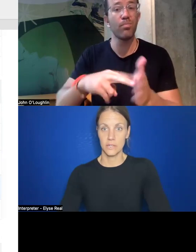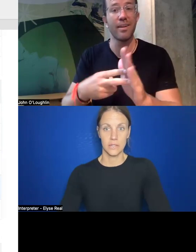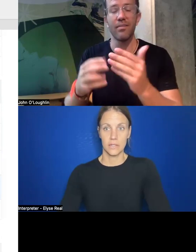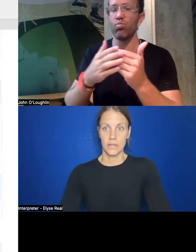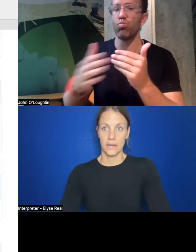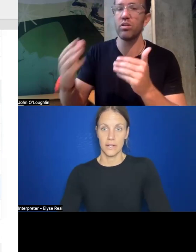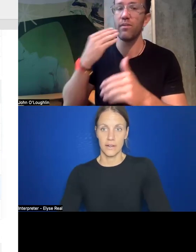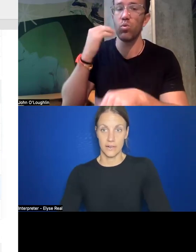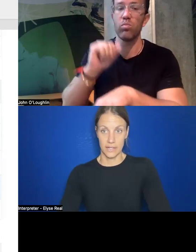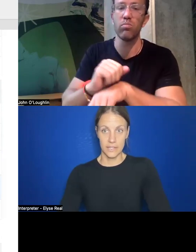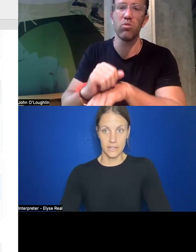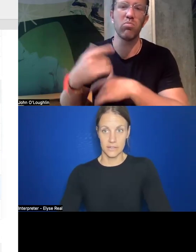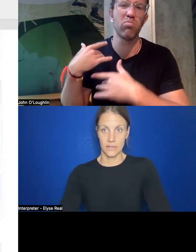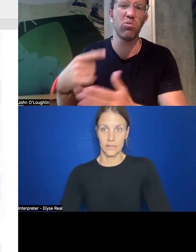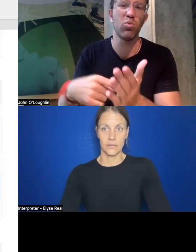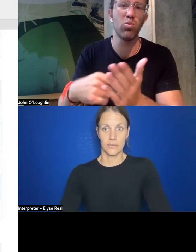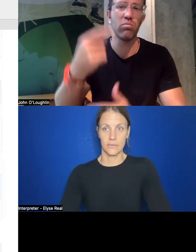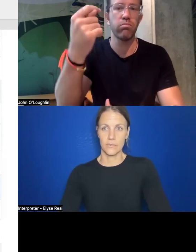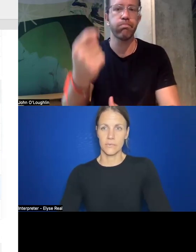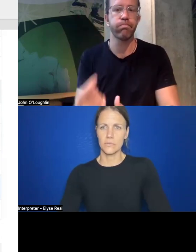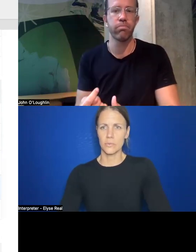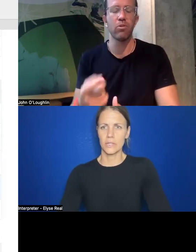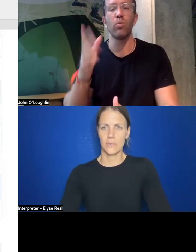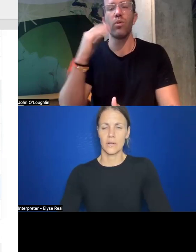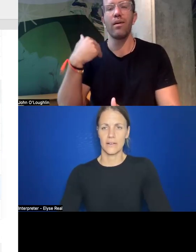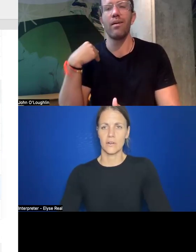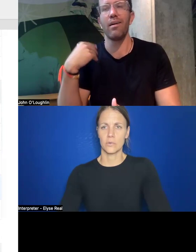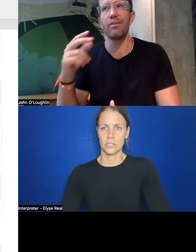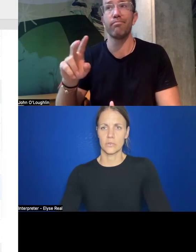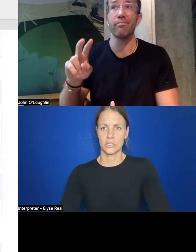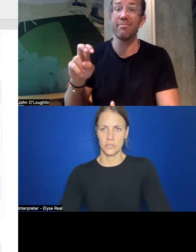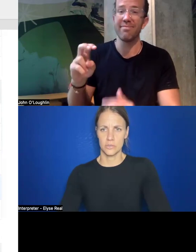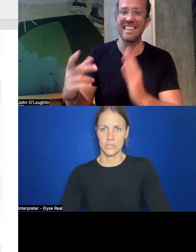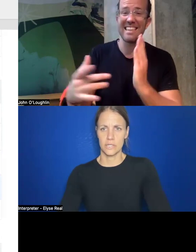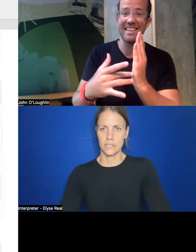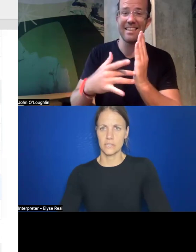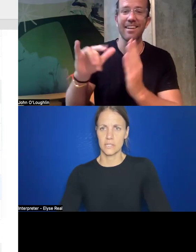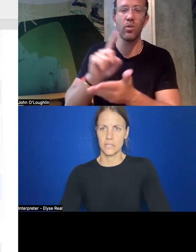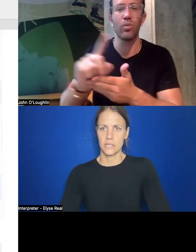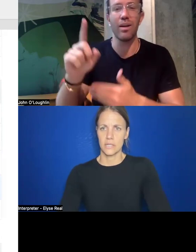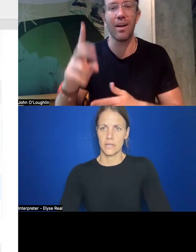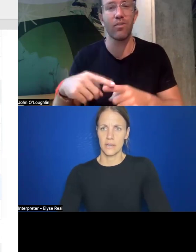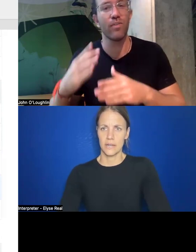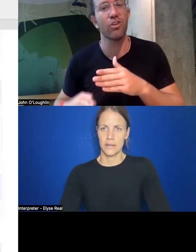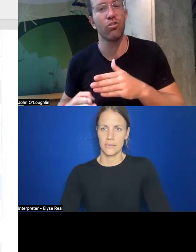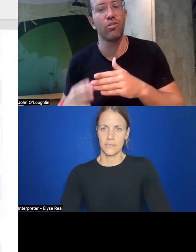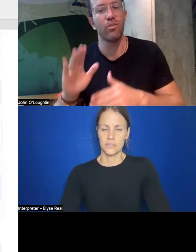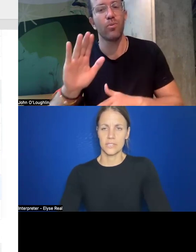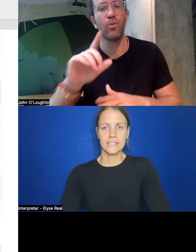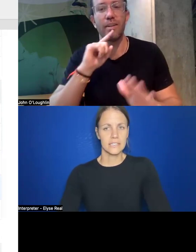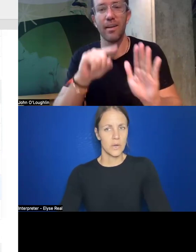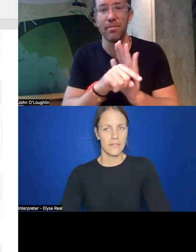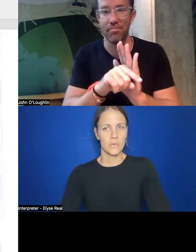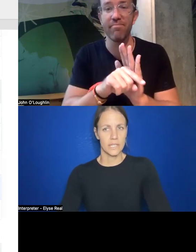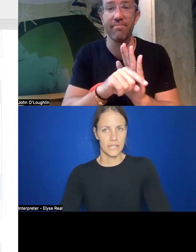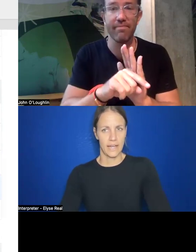due already. So normally I will have homework due on Tuesdays. So